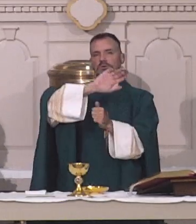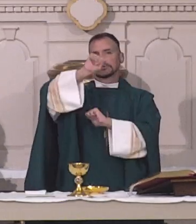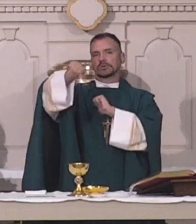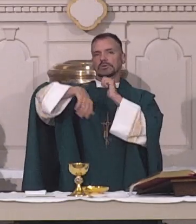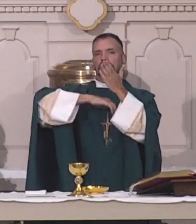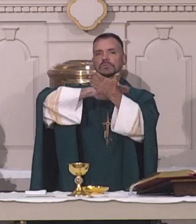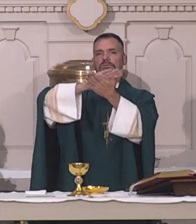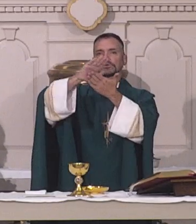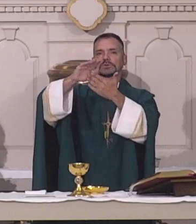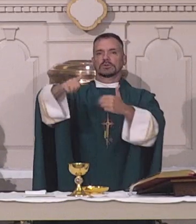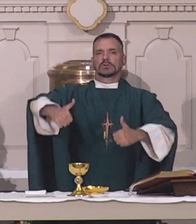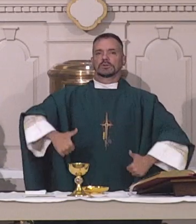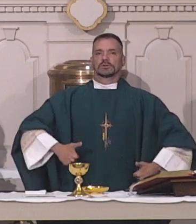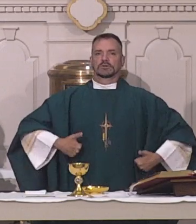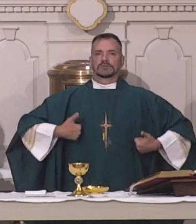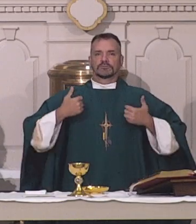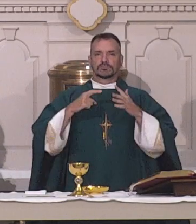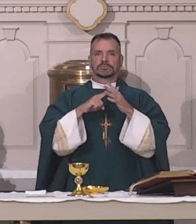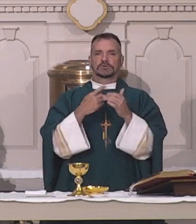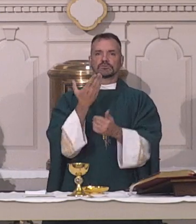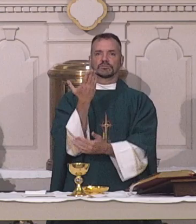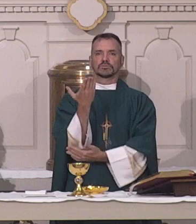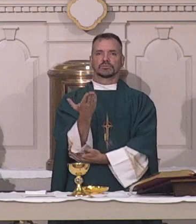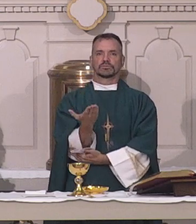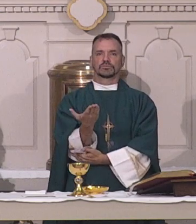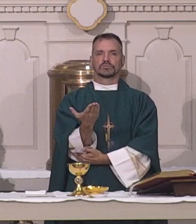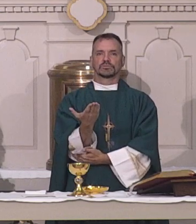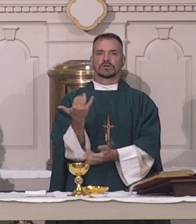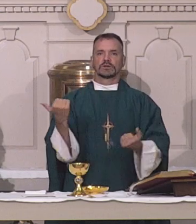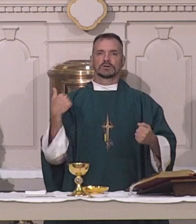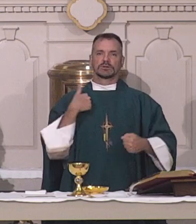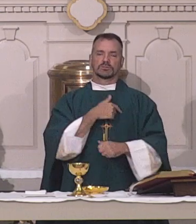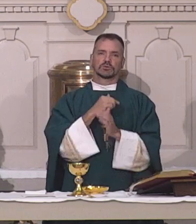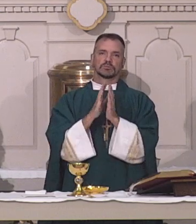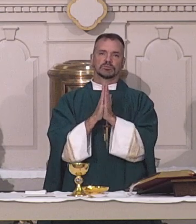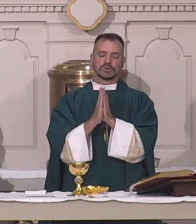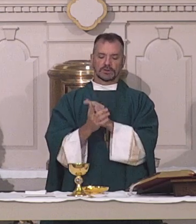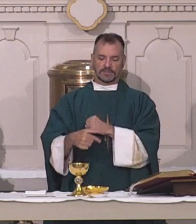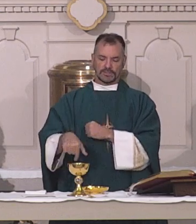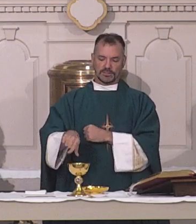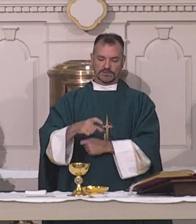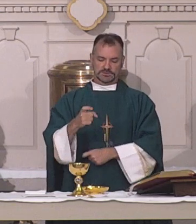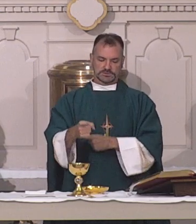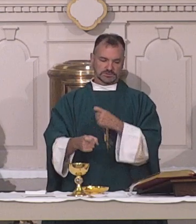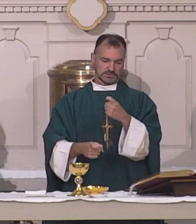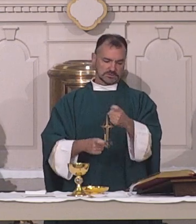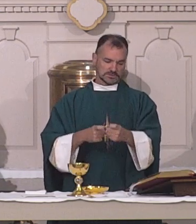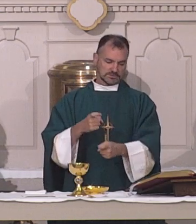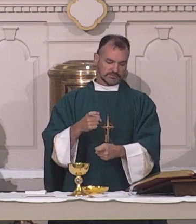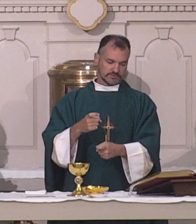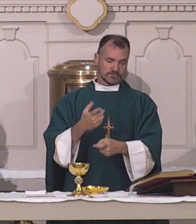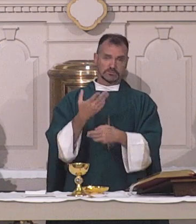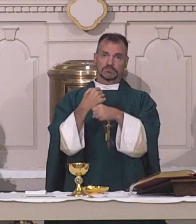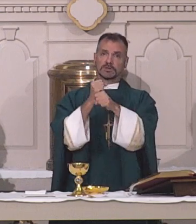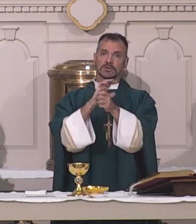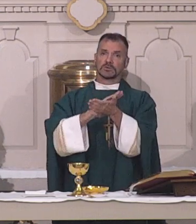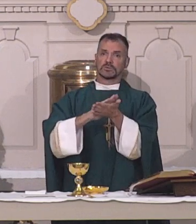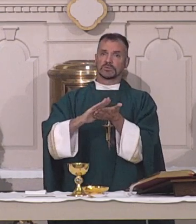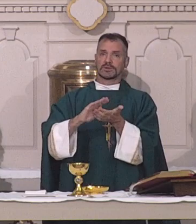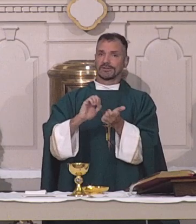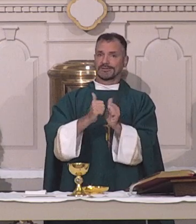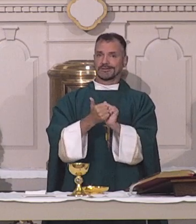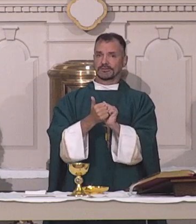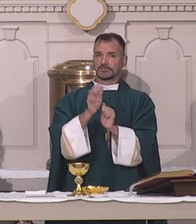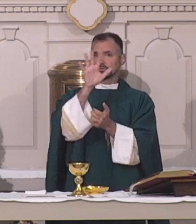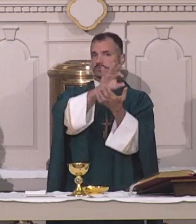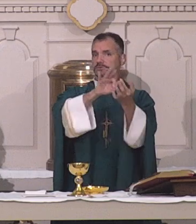You are indeed holy, O Lord, the fount of all holiness. Make holy, therefore, these gifts,